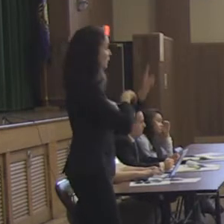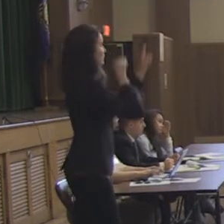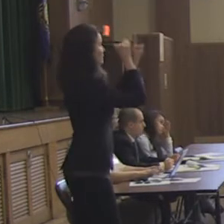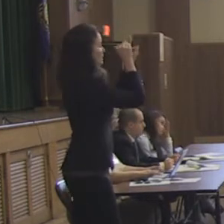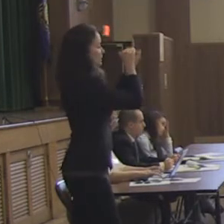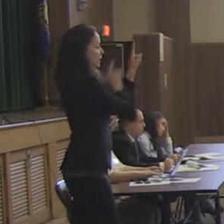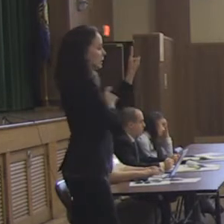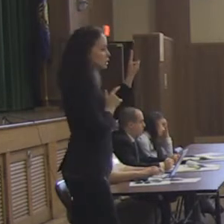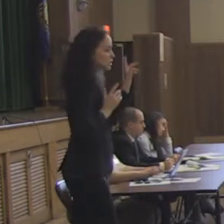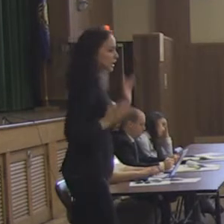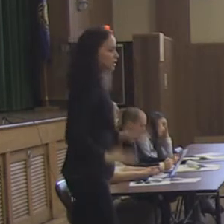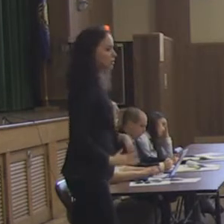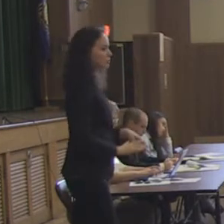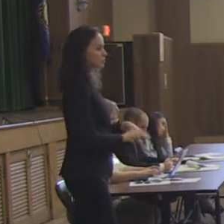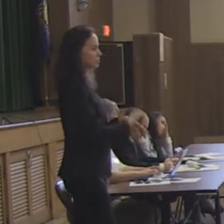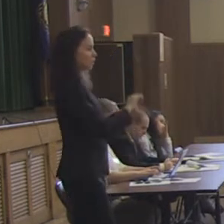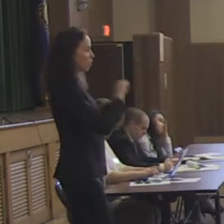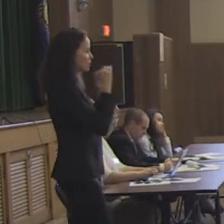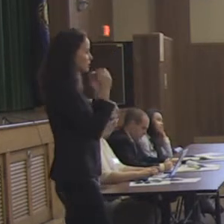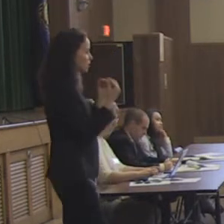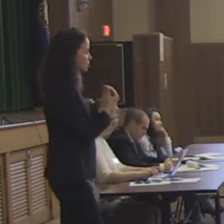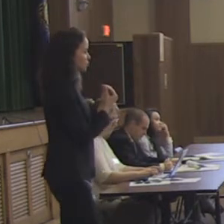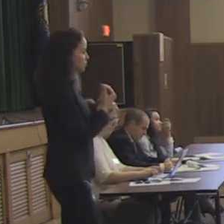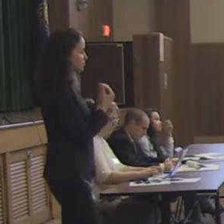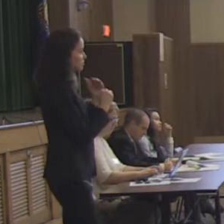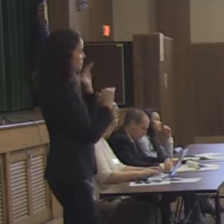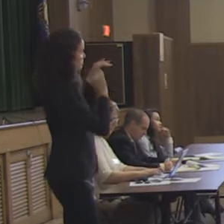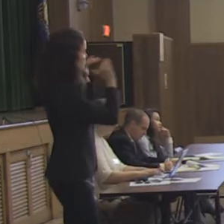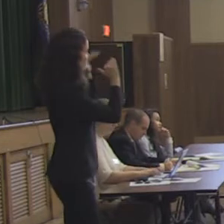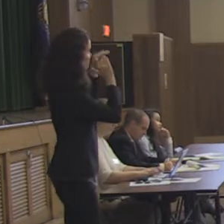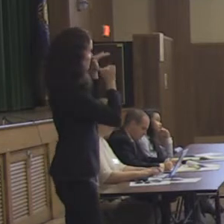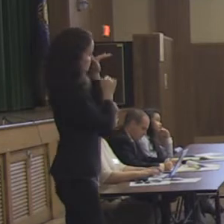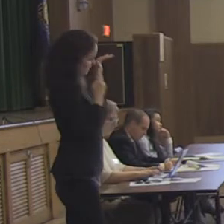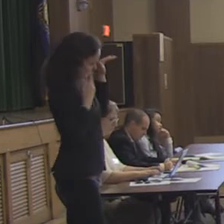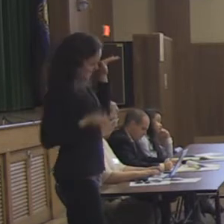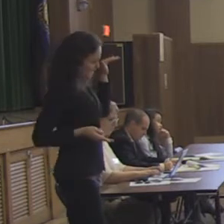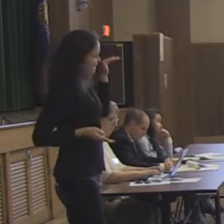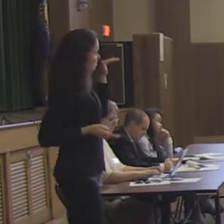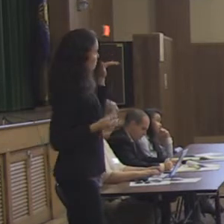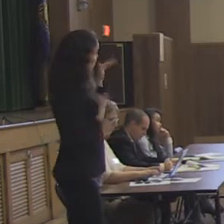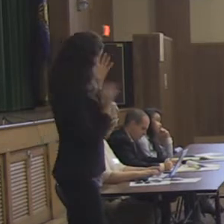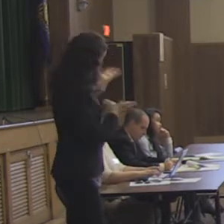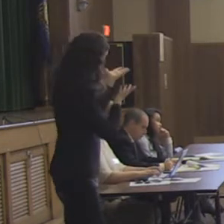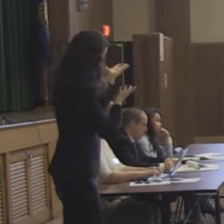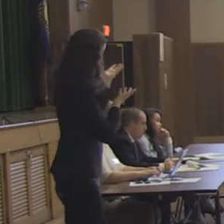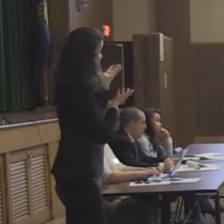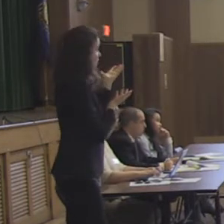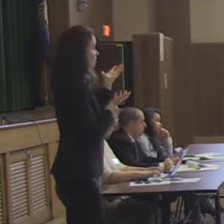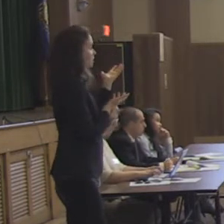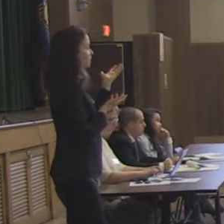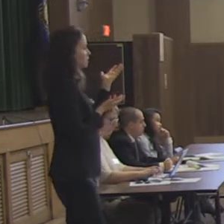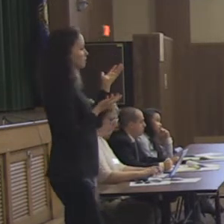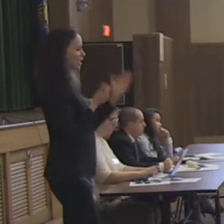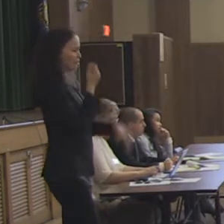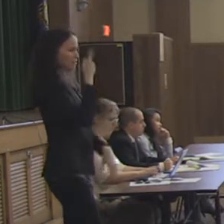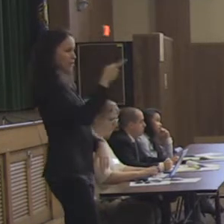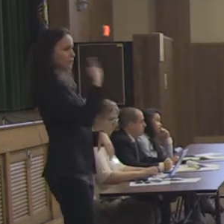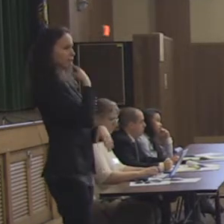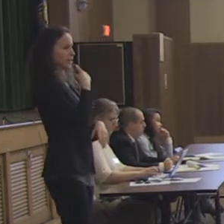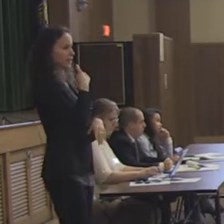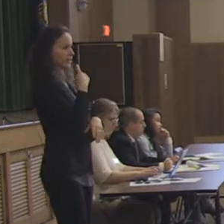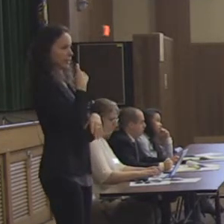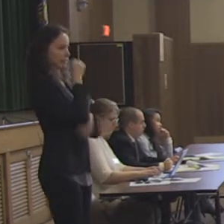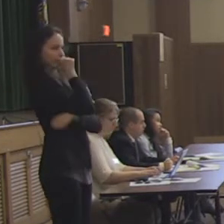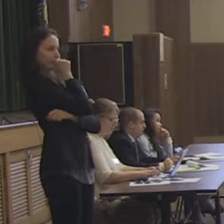other organizations can interpret and work on. So I don't understand what this